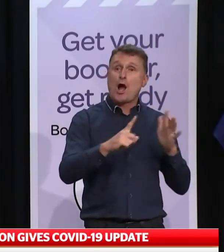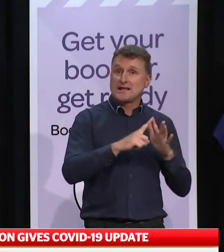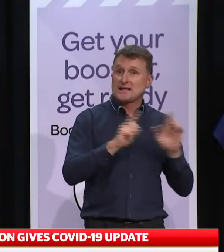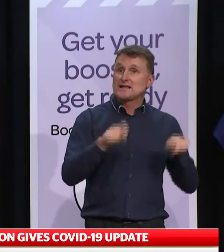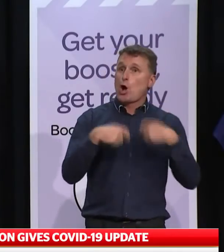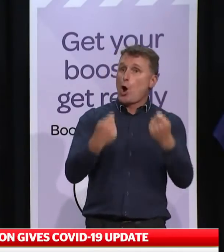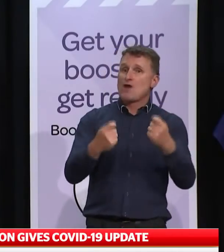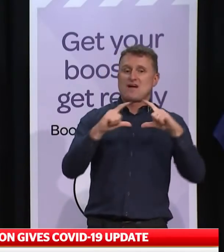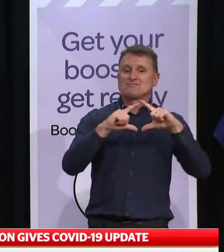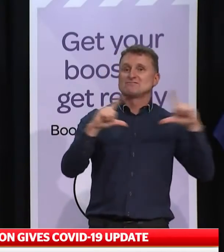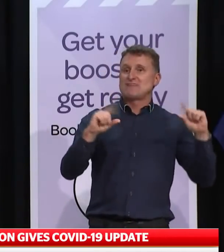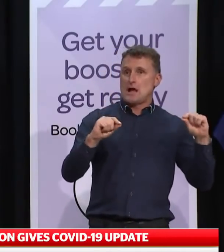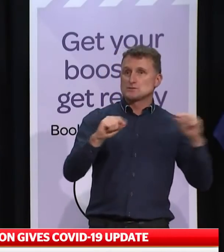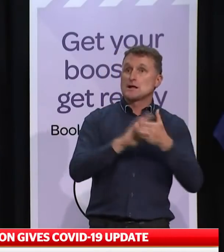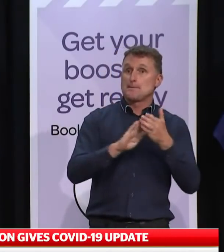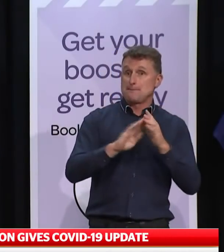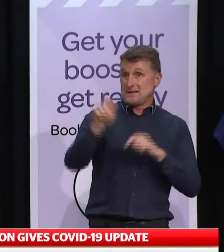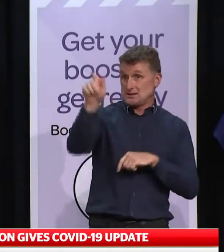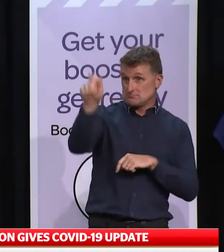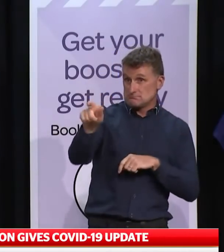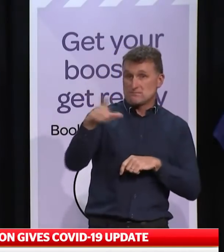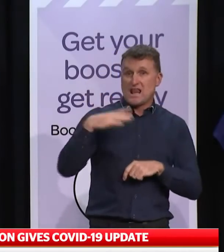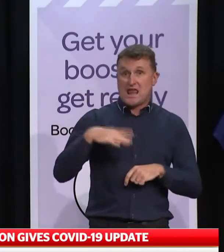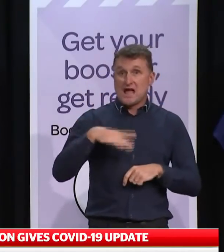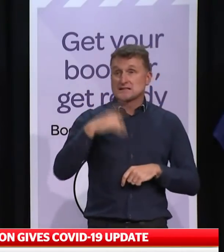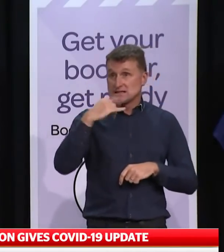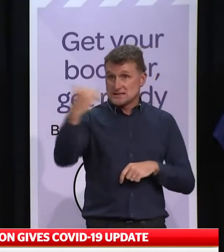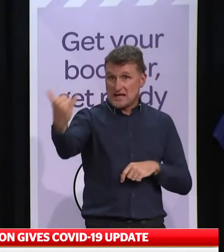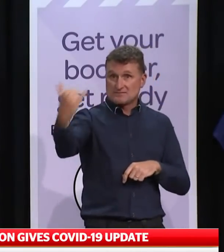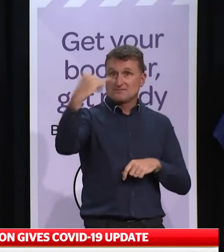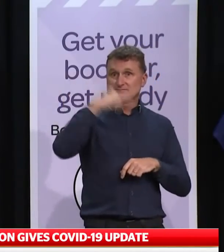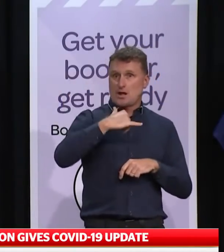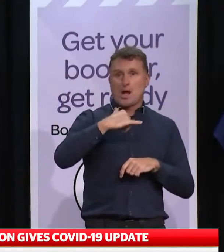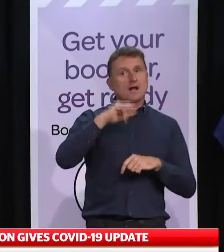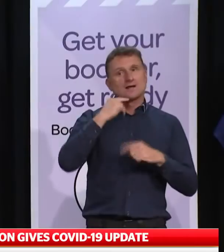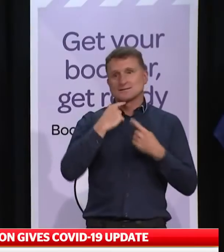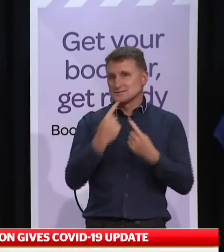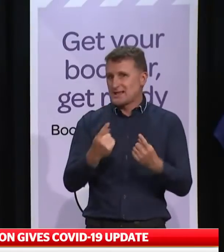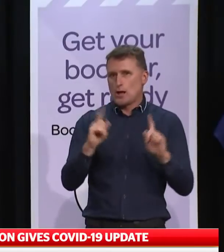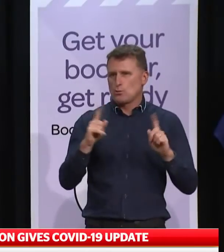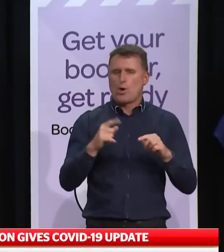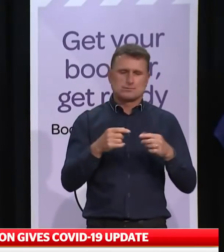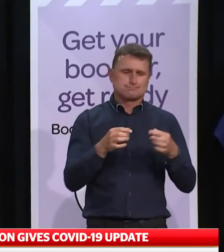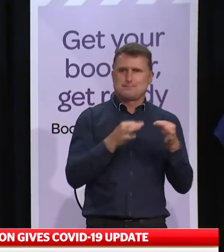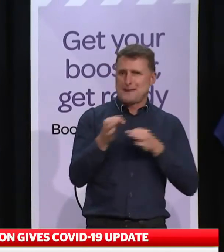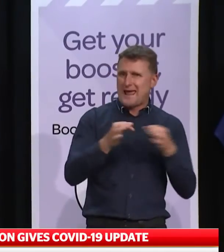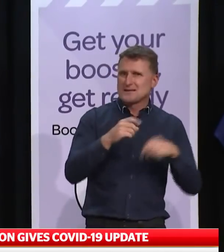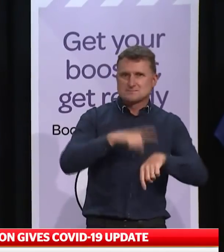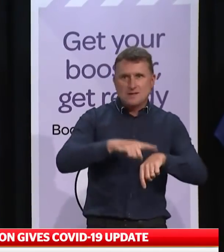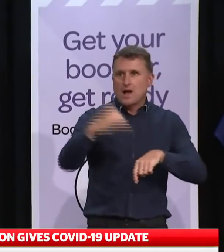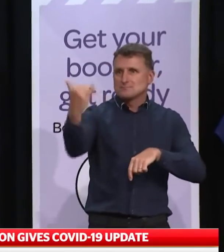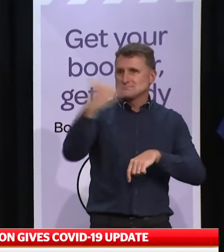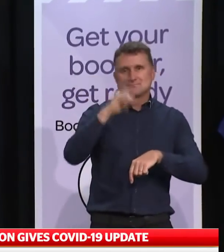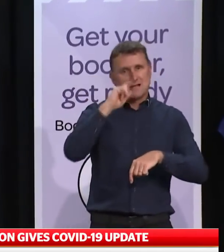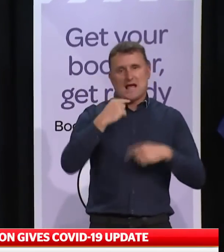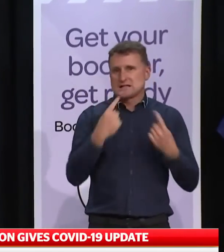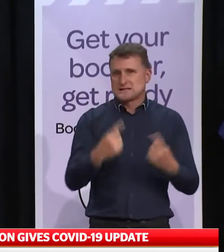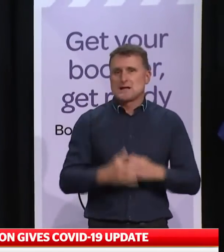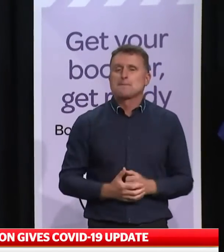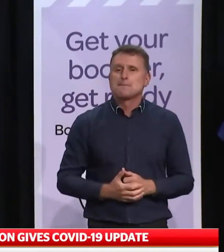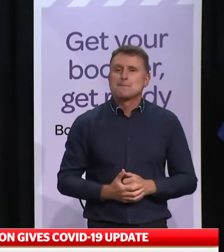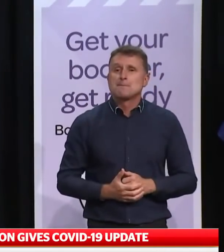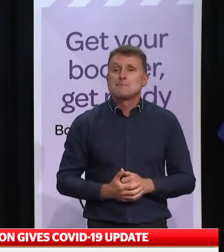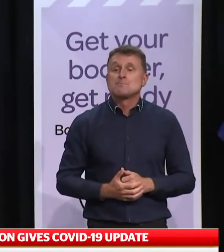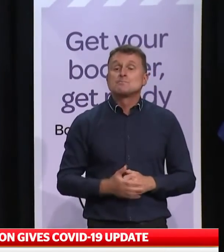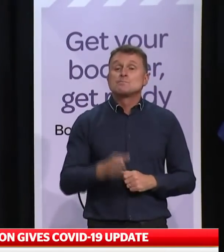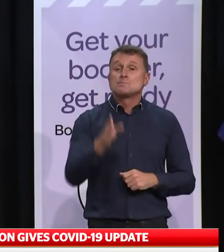today, and they have a flight arrangements, which obviously I won't give out today, that they have set up with her. Is it appropriate for the government